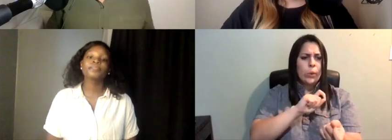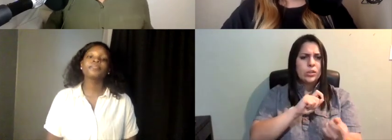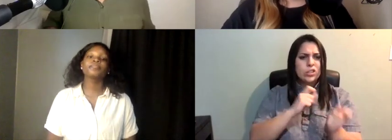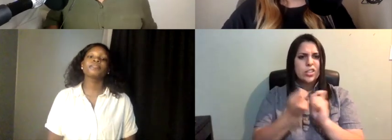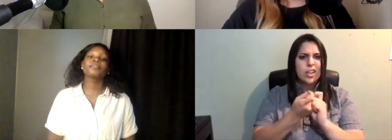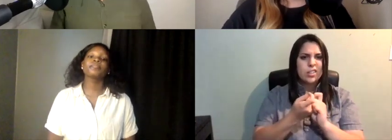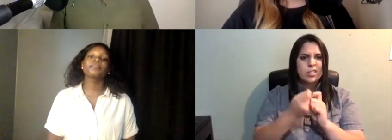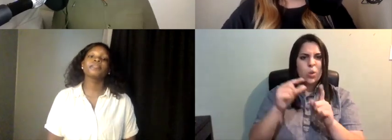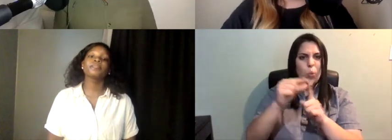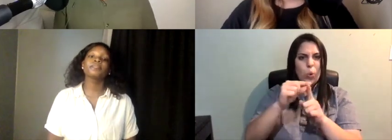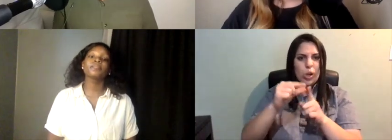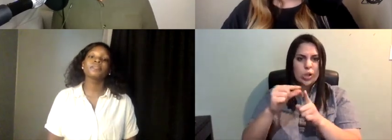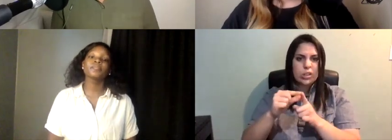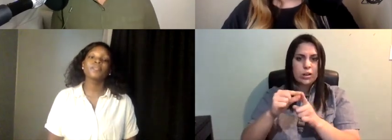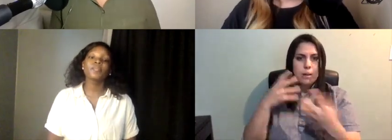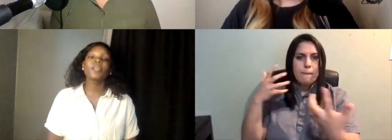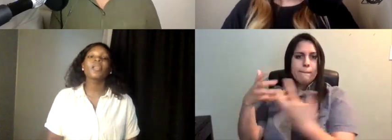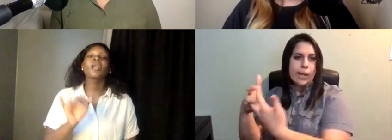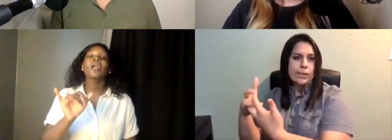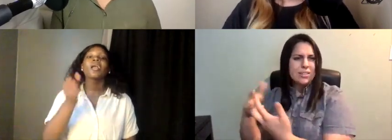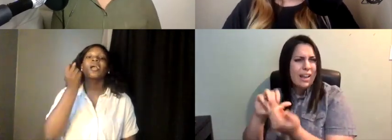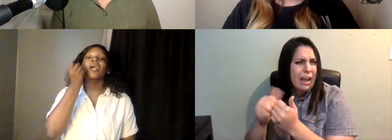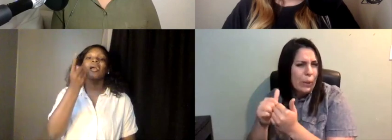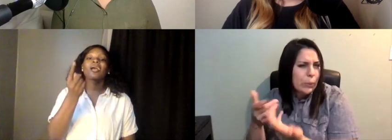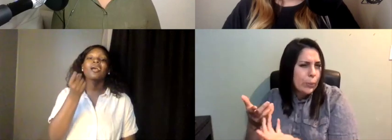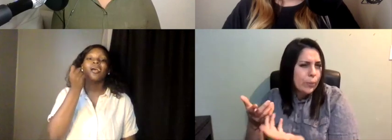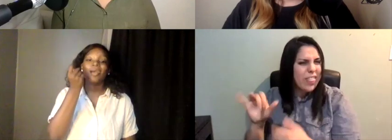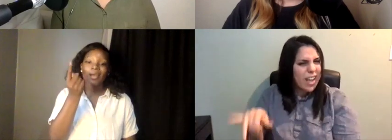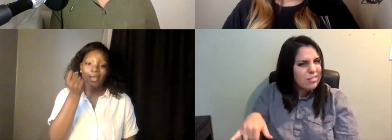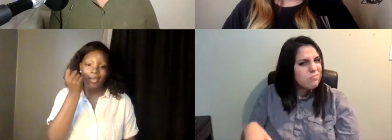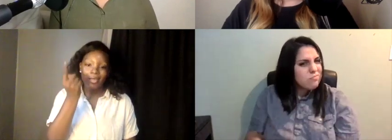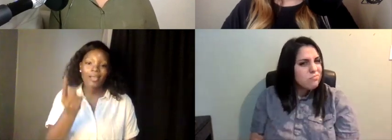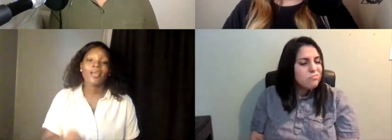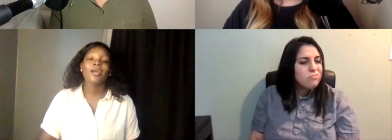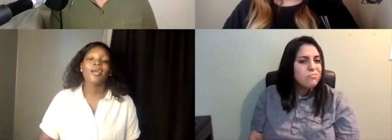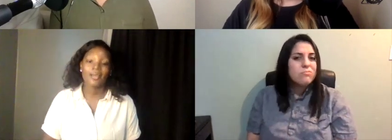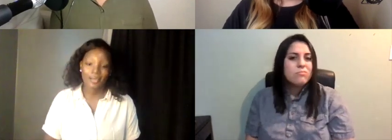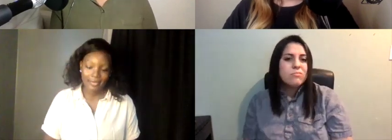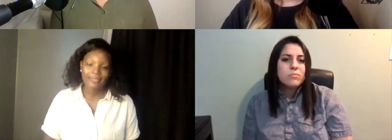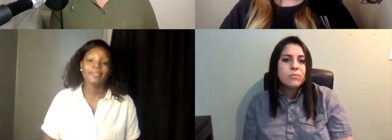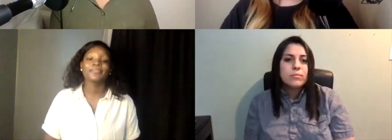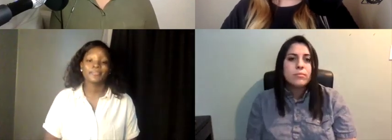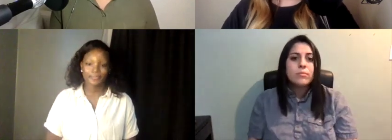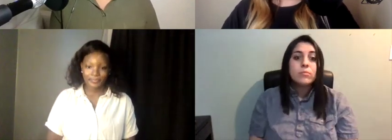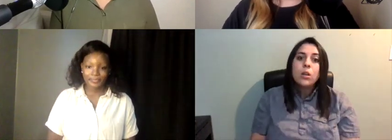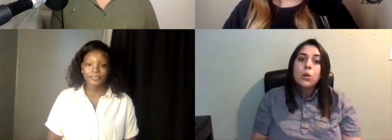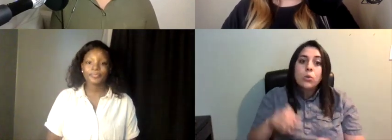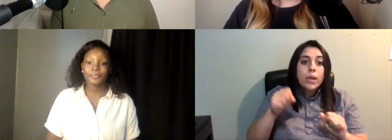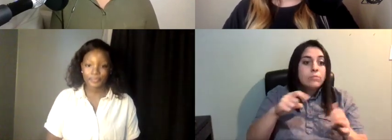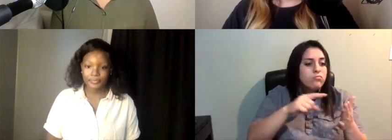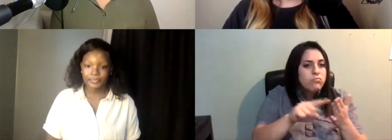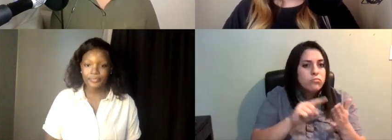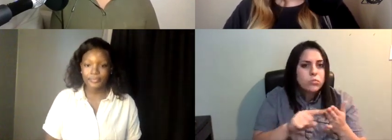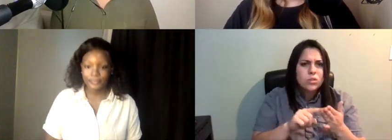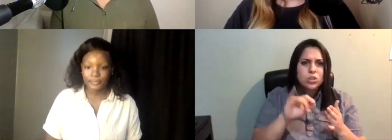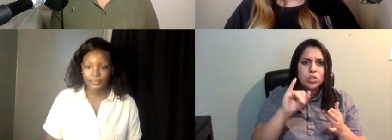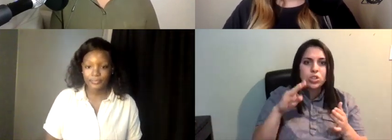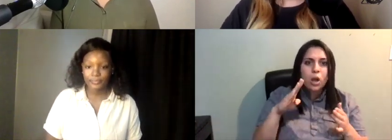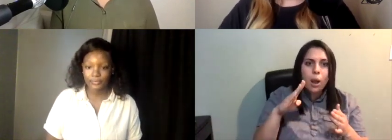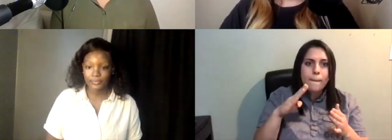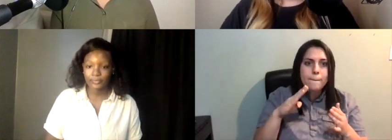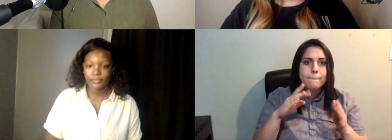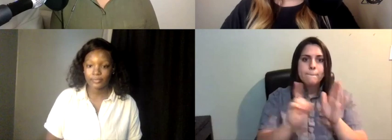Got it. So tip number two, set job alerts, of course, you know, if you know what you're interested in, now you have identified your